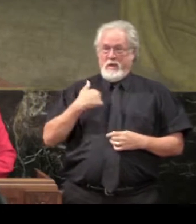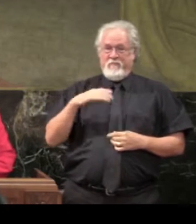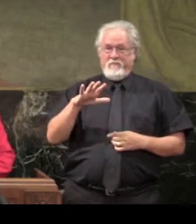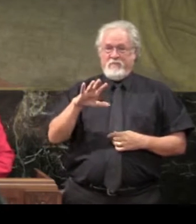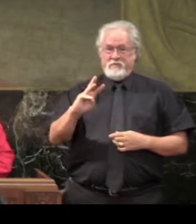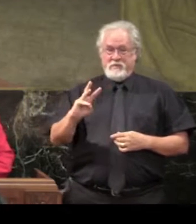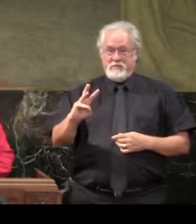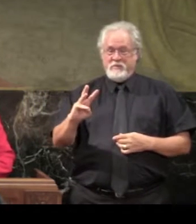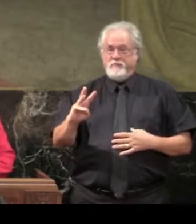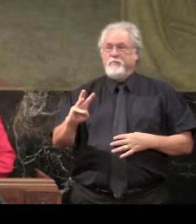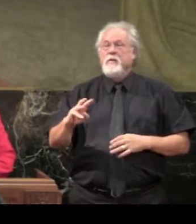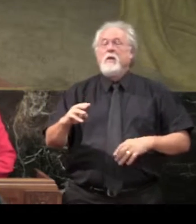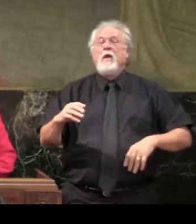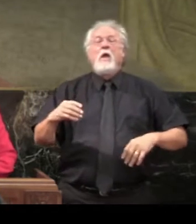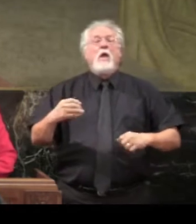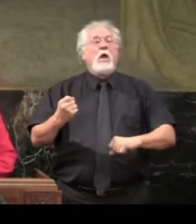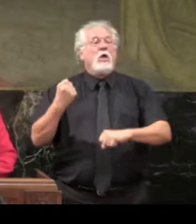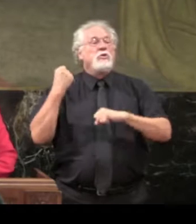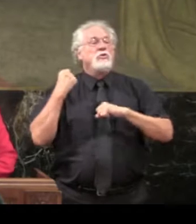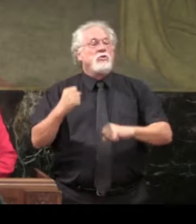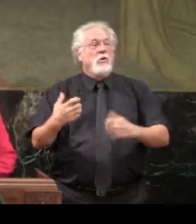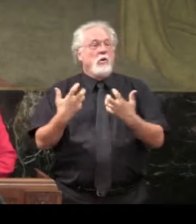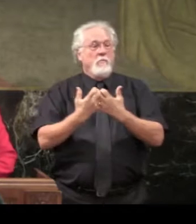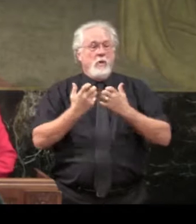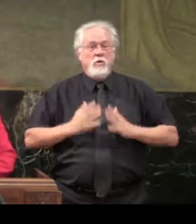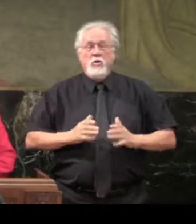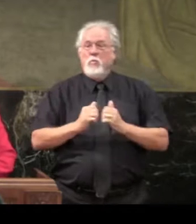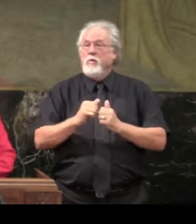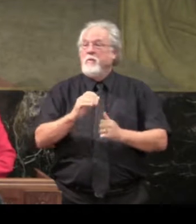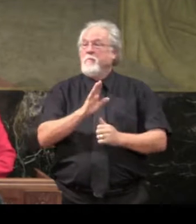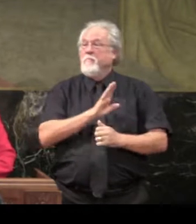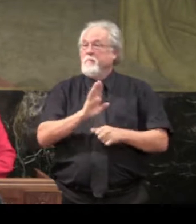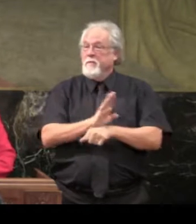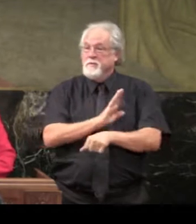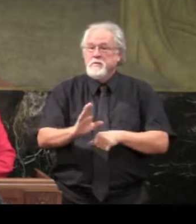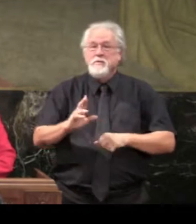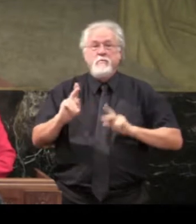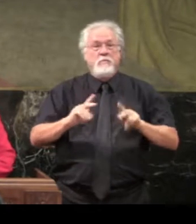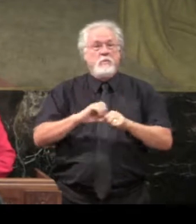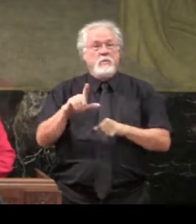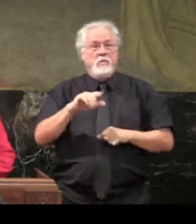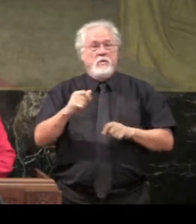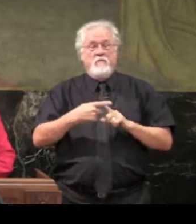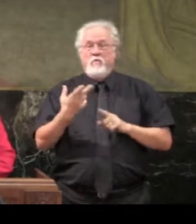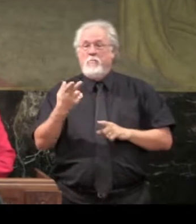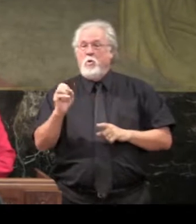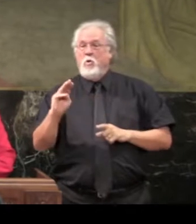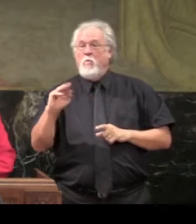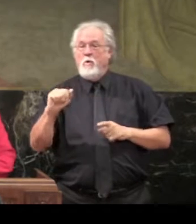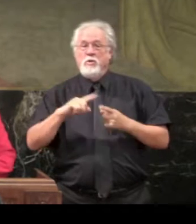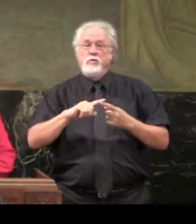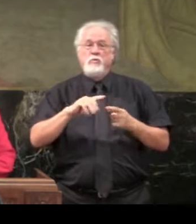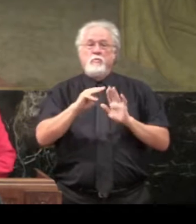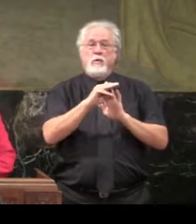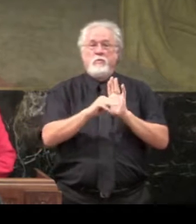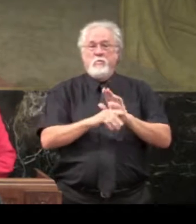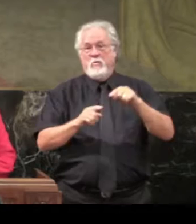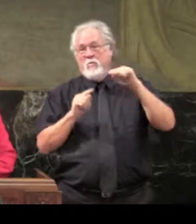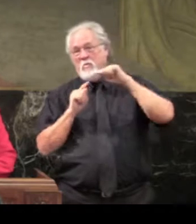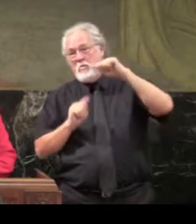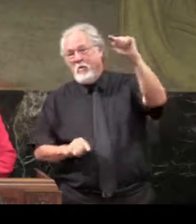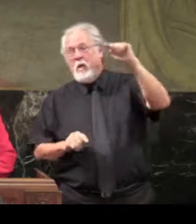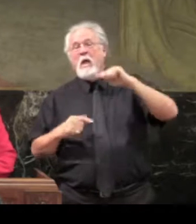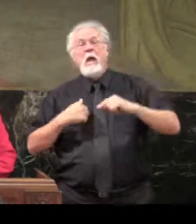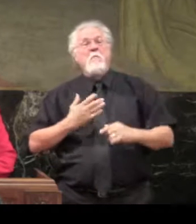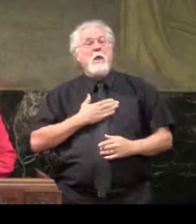They have been a strong partner to the people, businesses, and communities in Louisiana, from Houma to Monroe. I'm proud to work